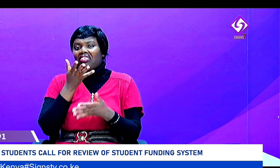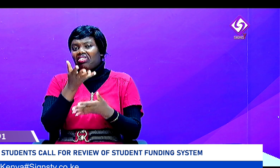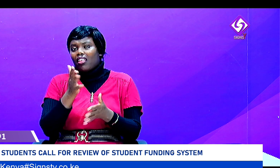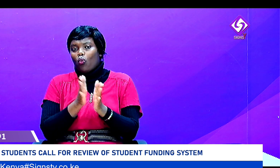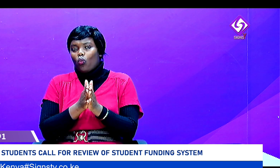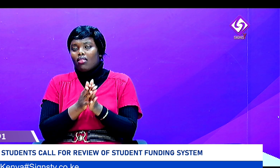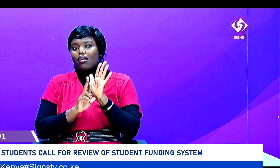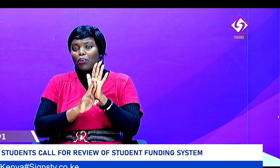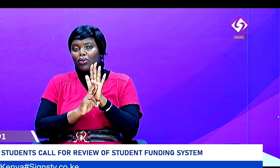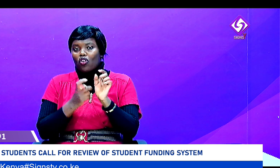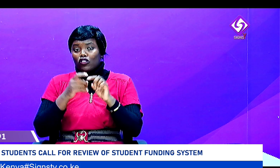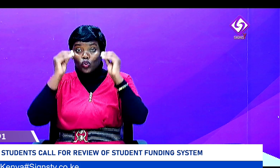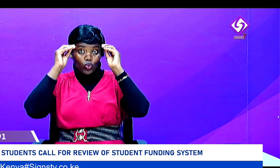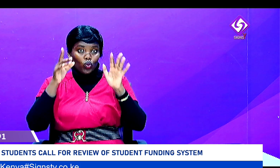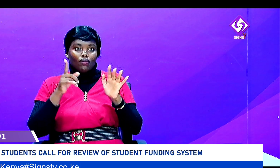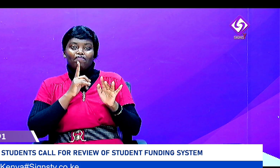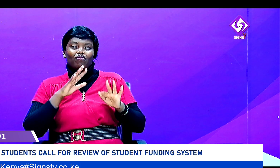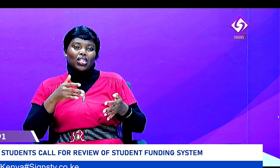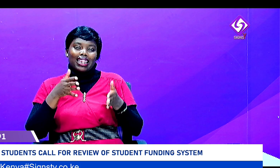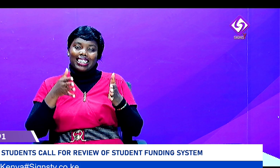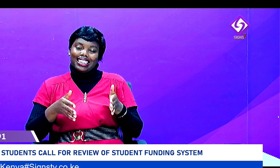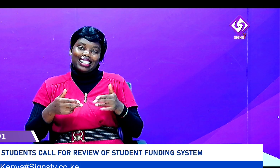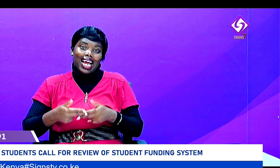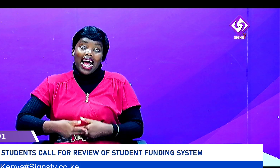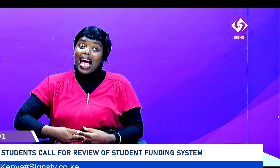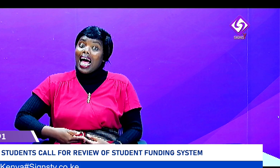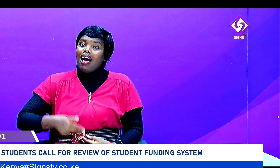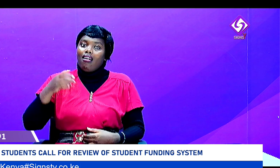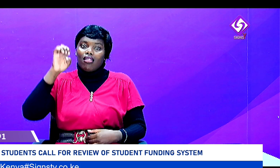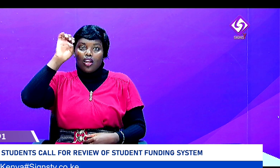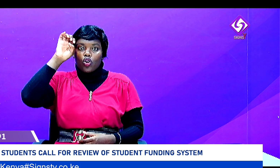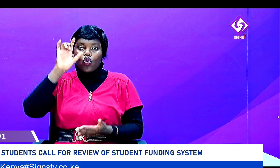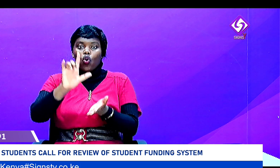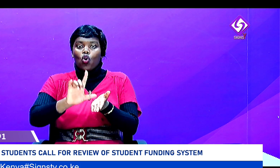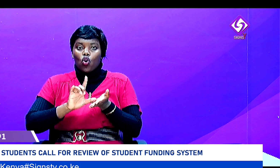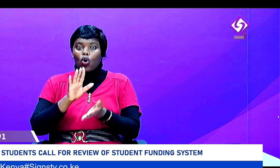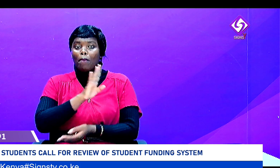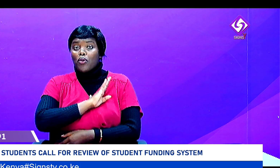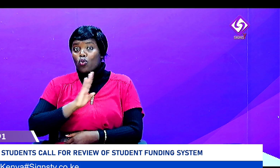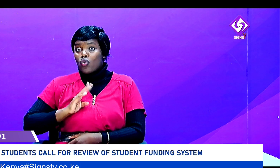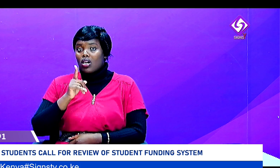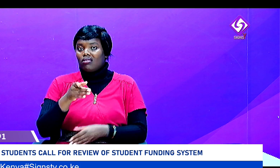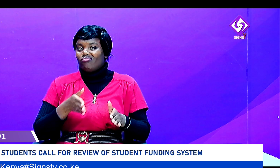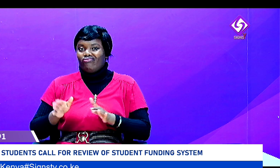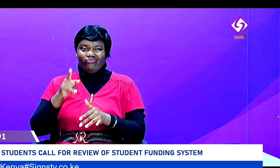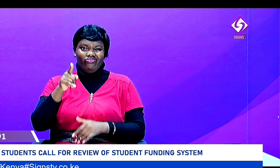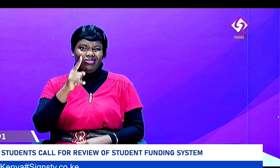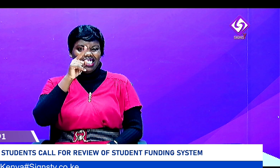Speaking to the press, a representative of the students stated that the current Higher Education Loans